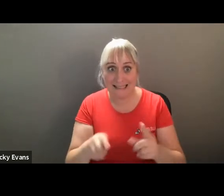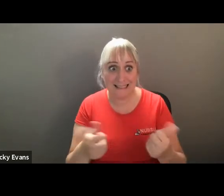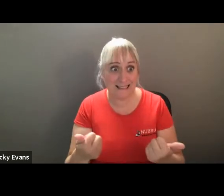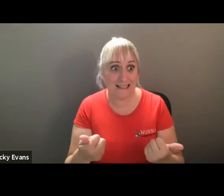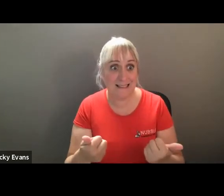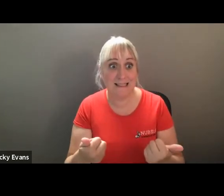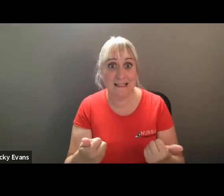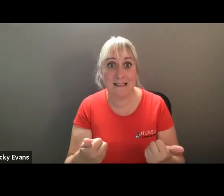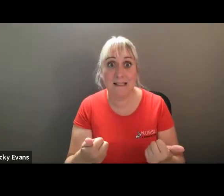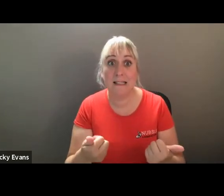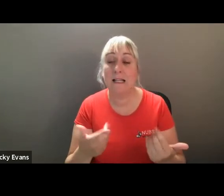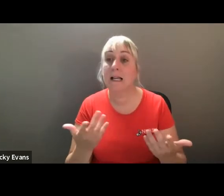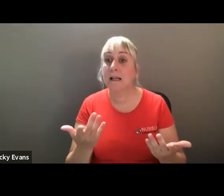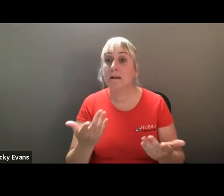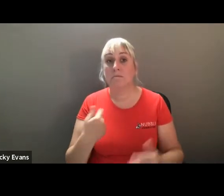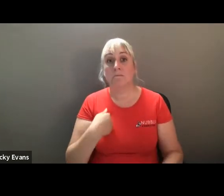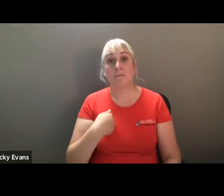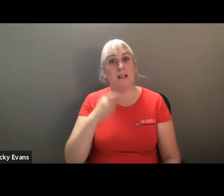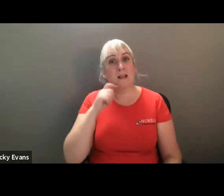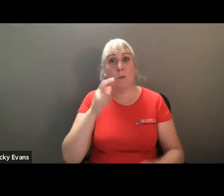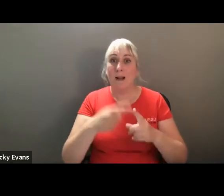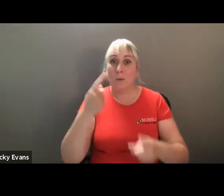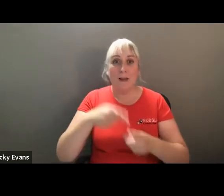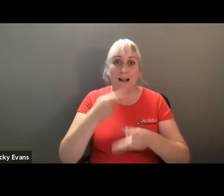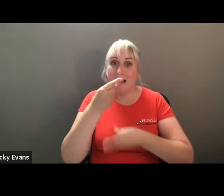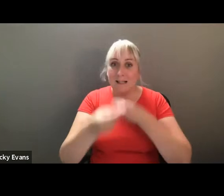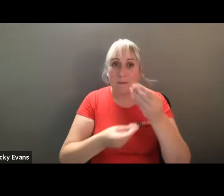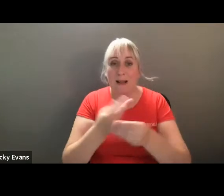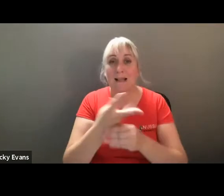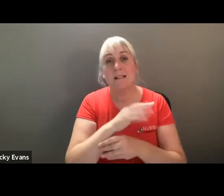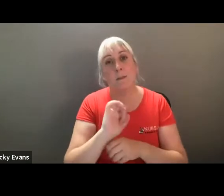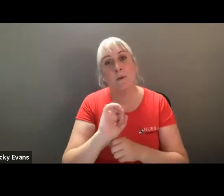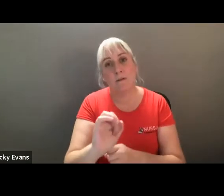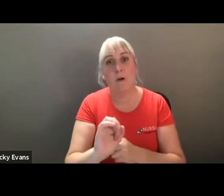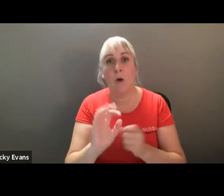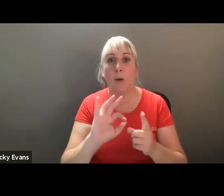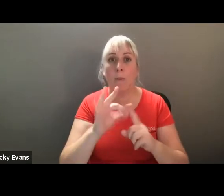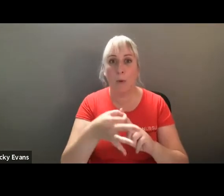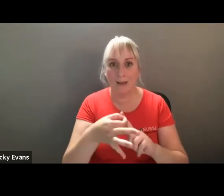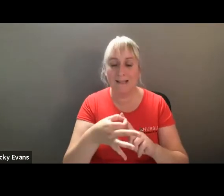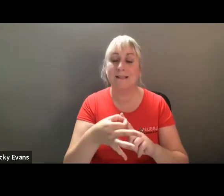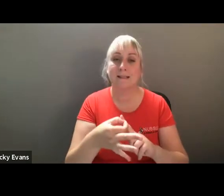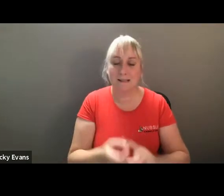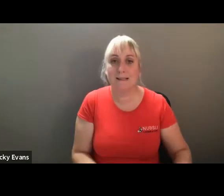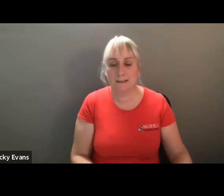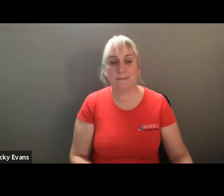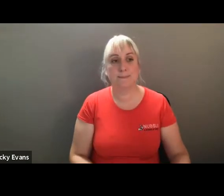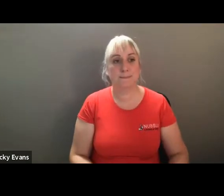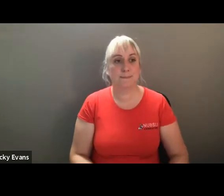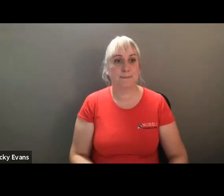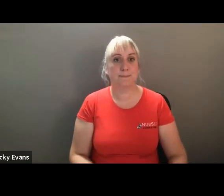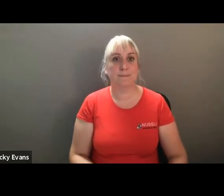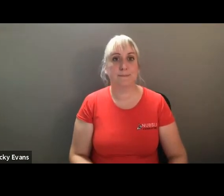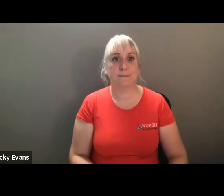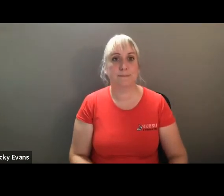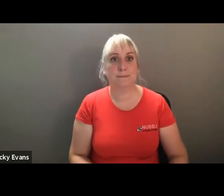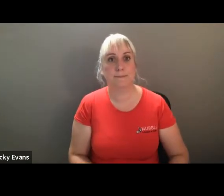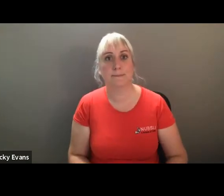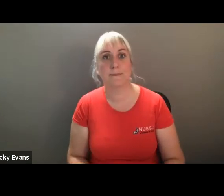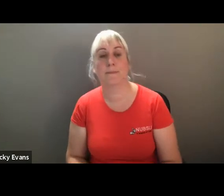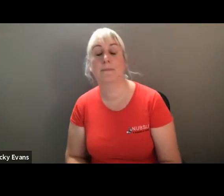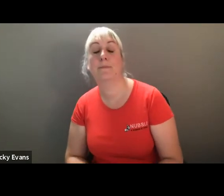But in the interim, I will just very quickly go through some of the points on equality that Latoya was going to touch on.